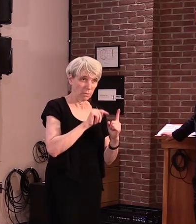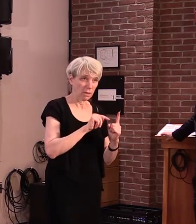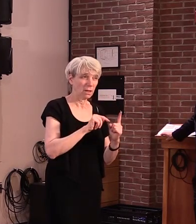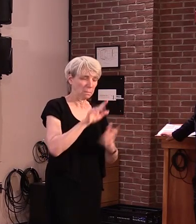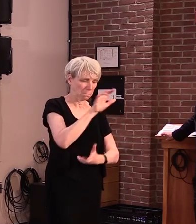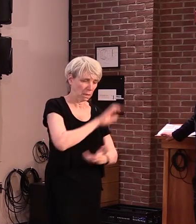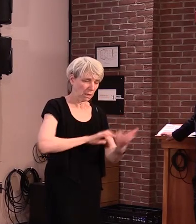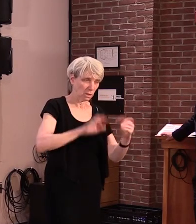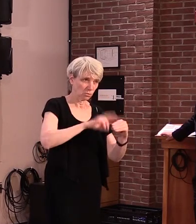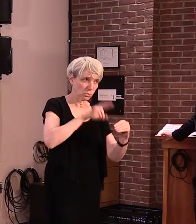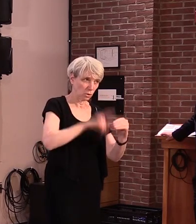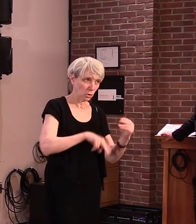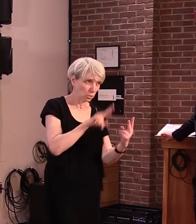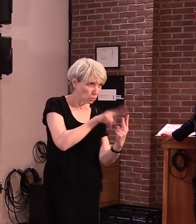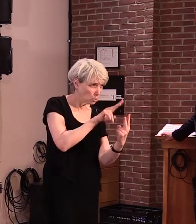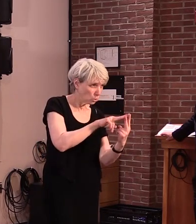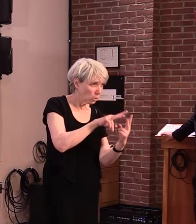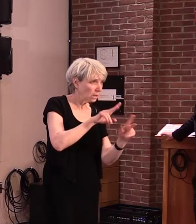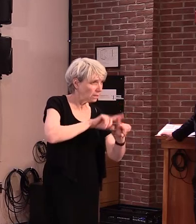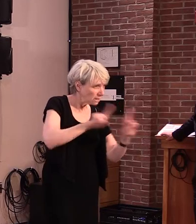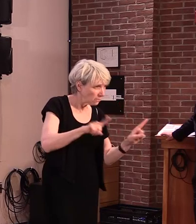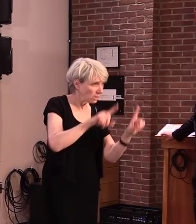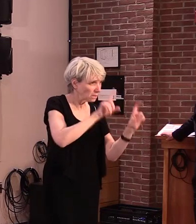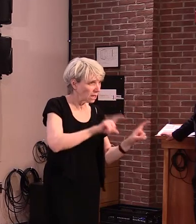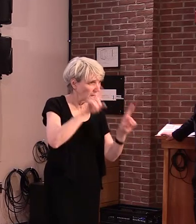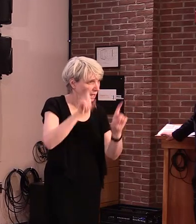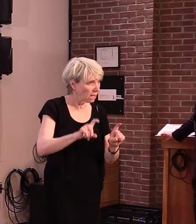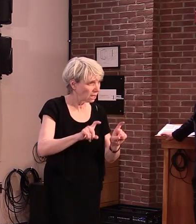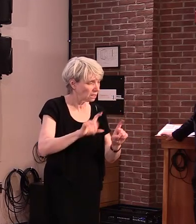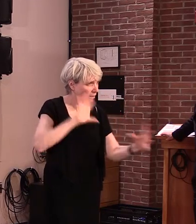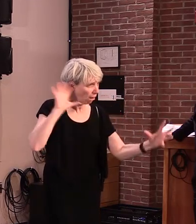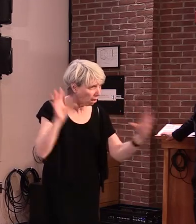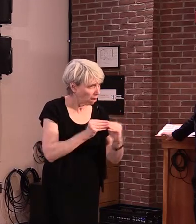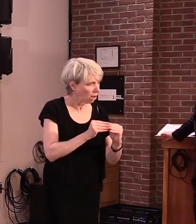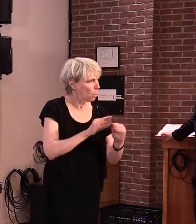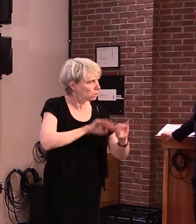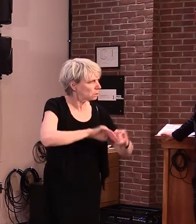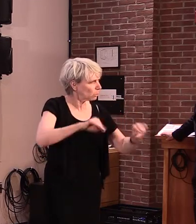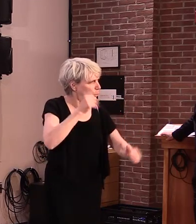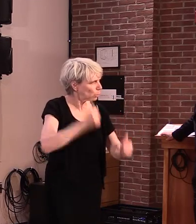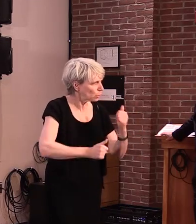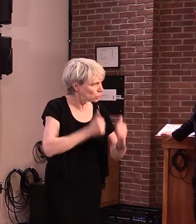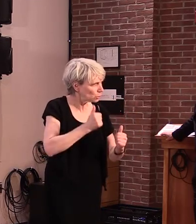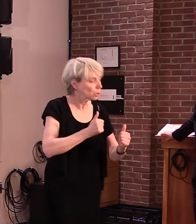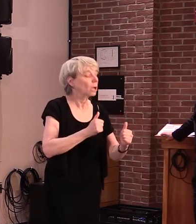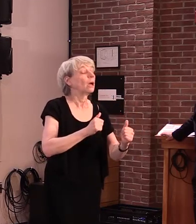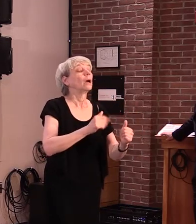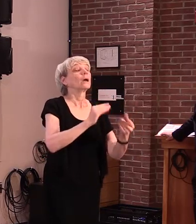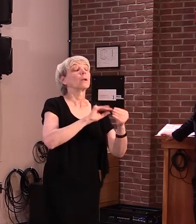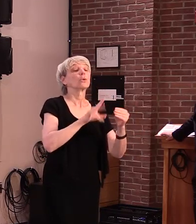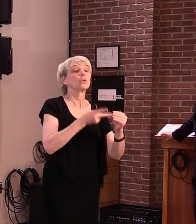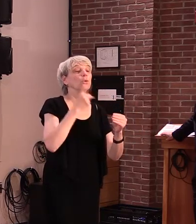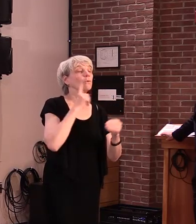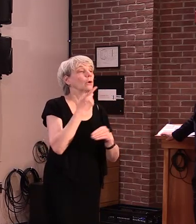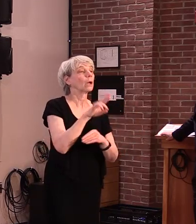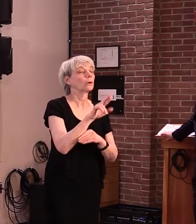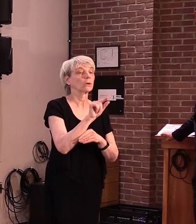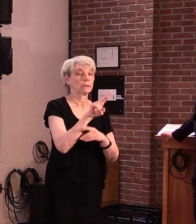PCR and serology tests? And number two for Dr. Levine, J.P.